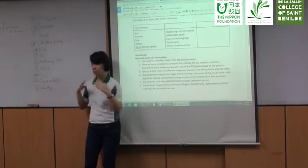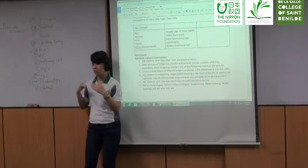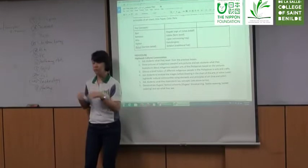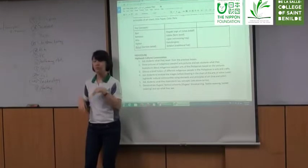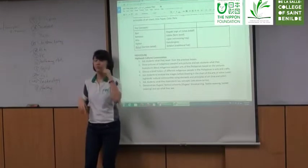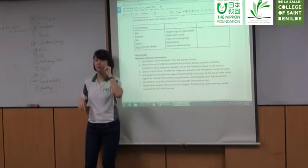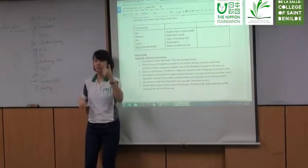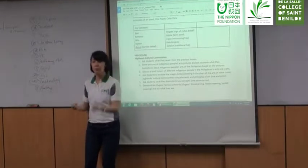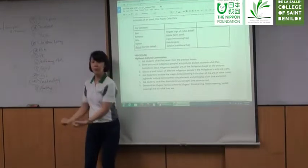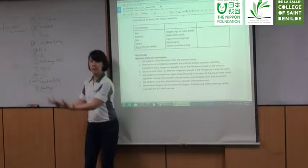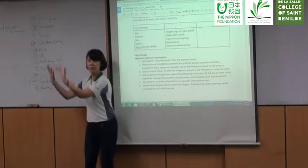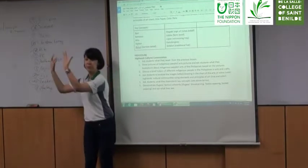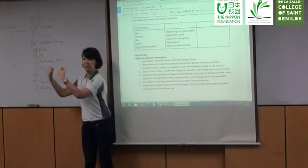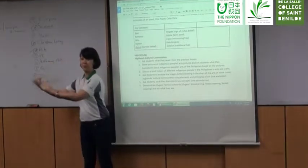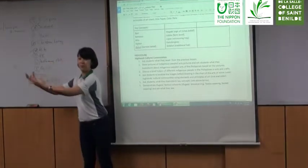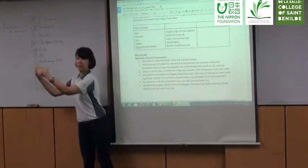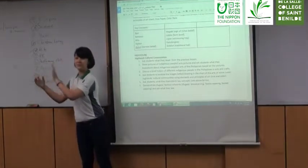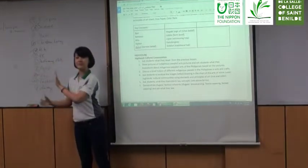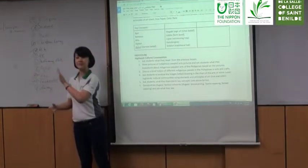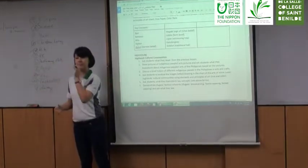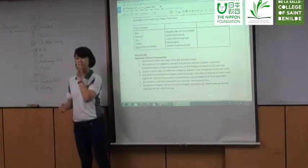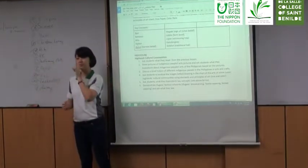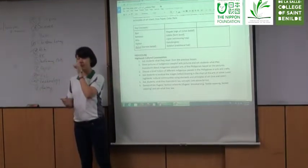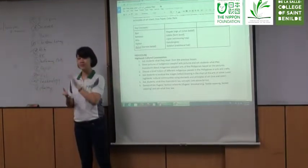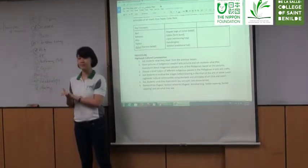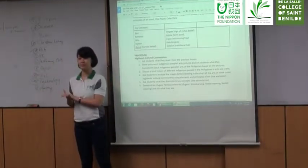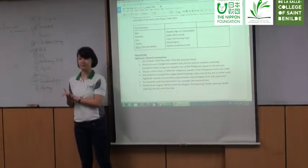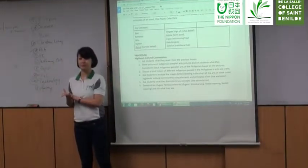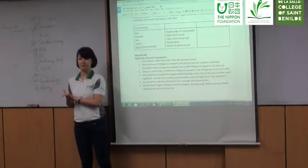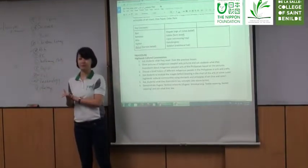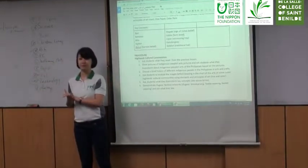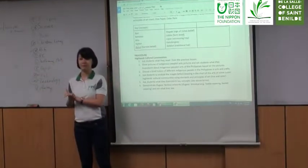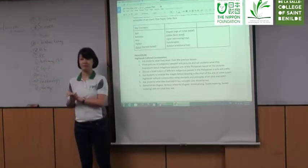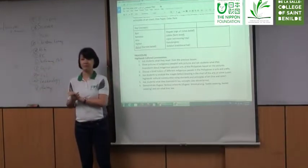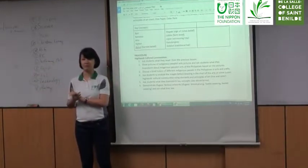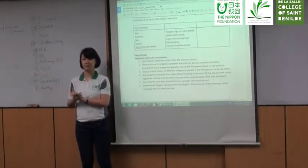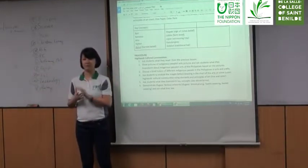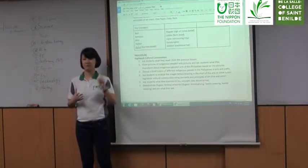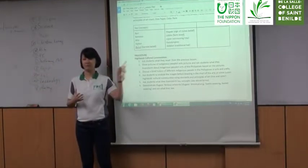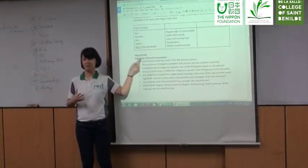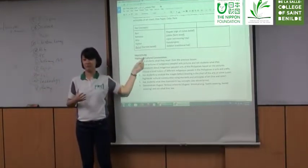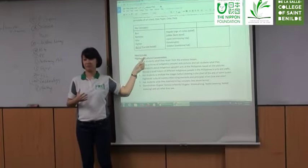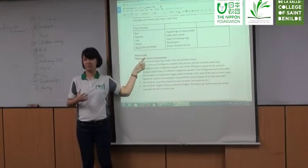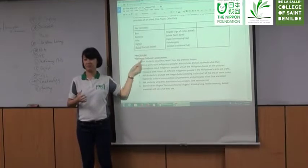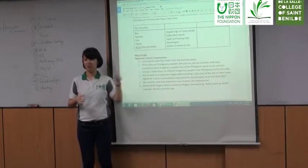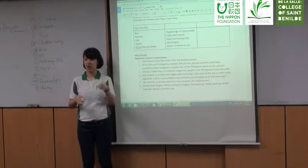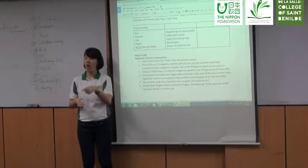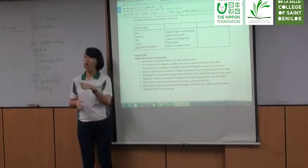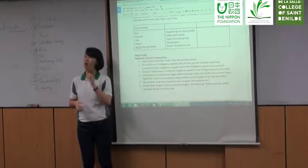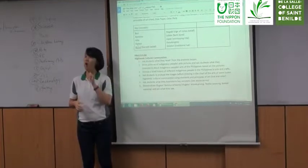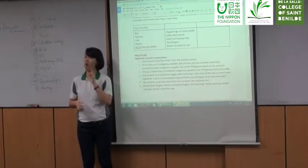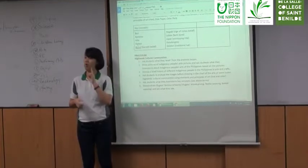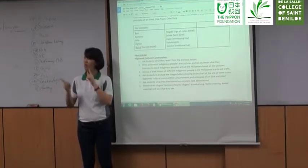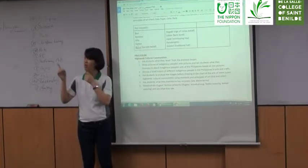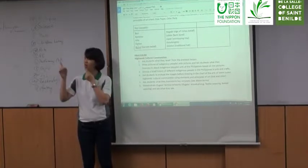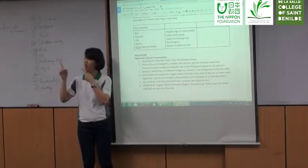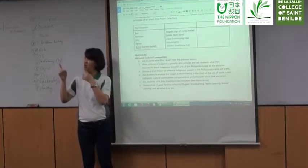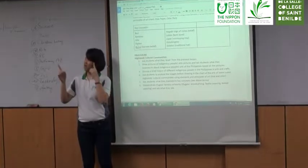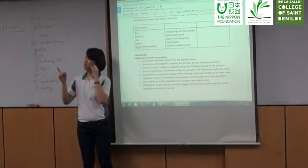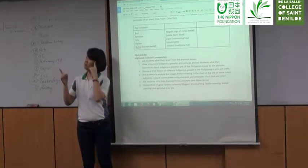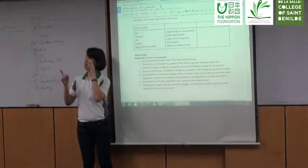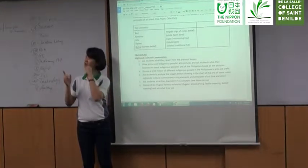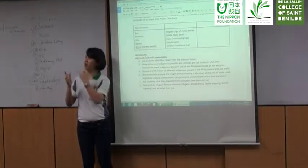It's good about or in a house or in a fire. So those are various Filipino traditional beliefs that we're going